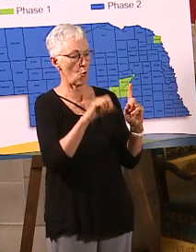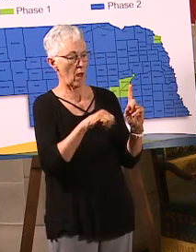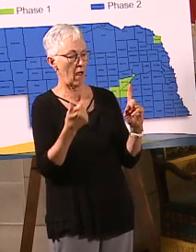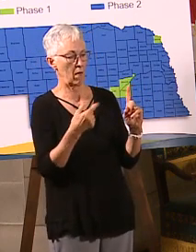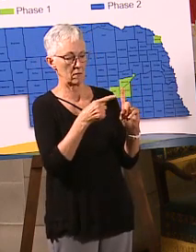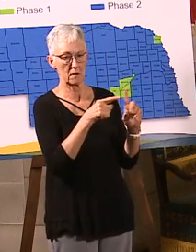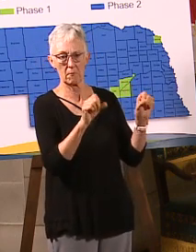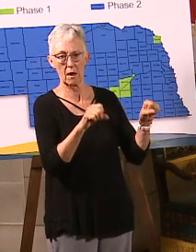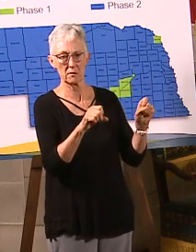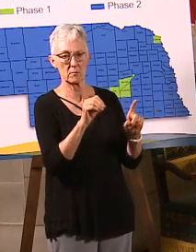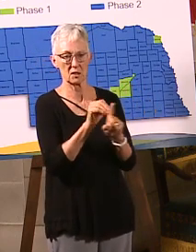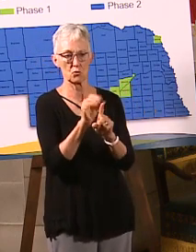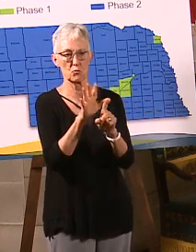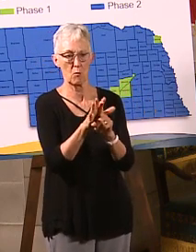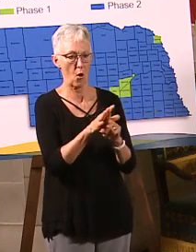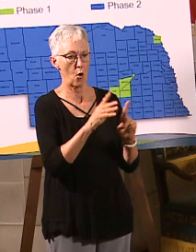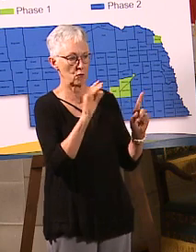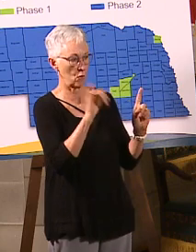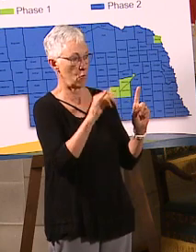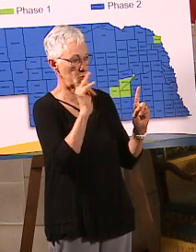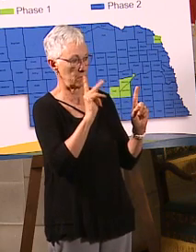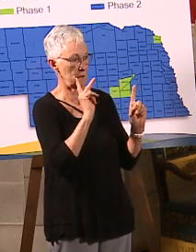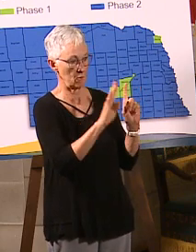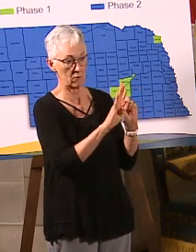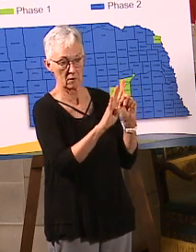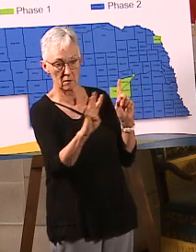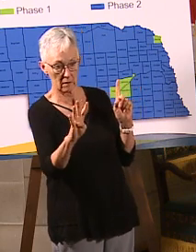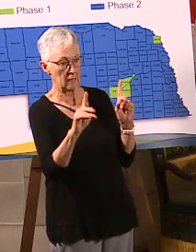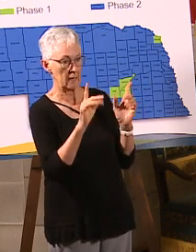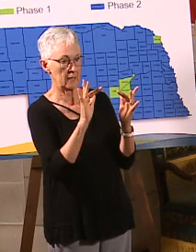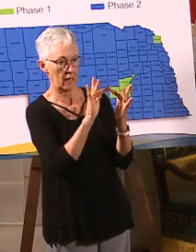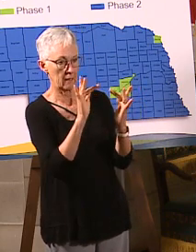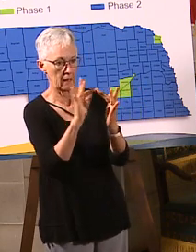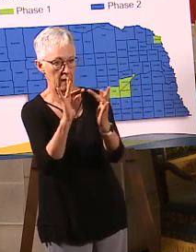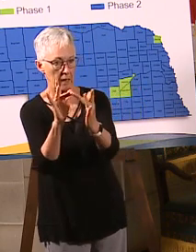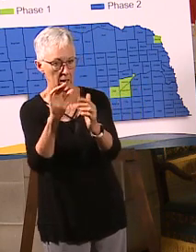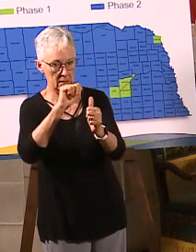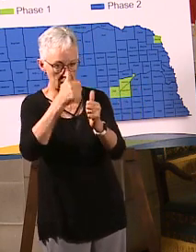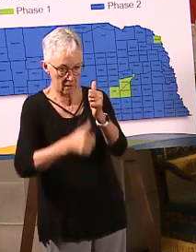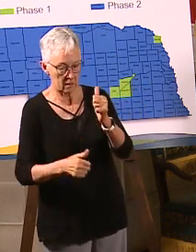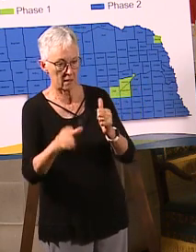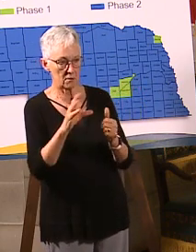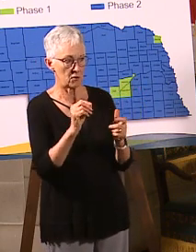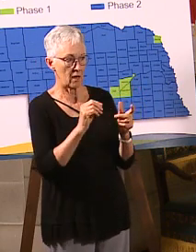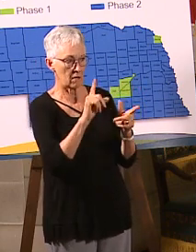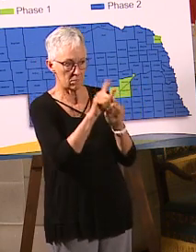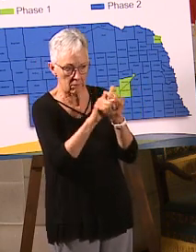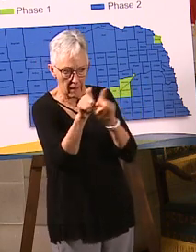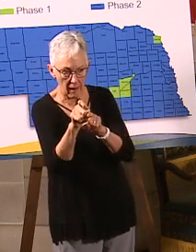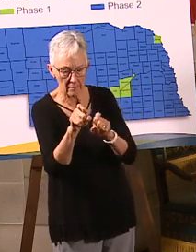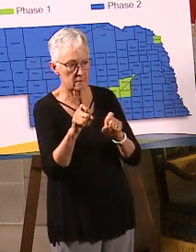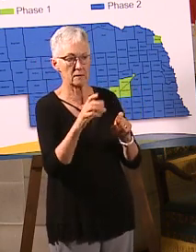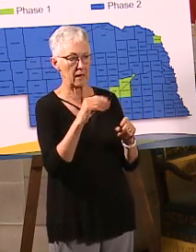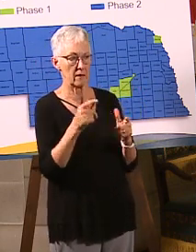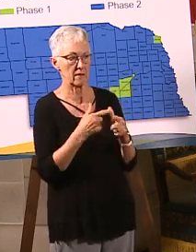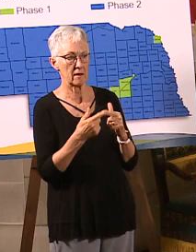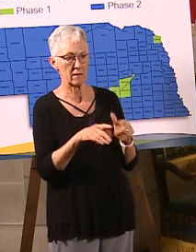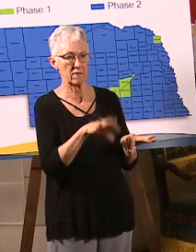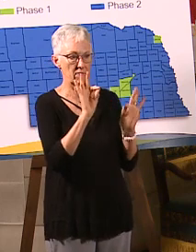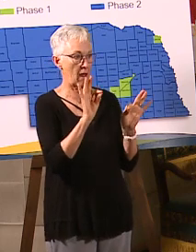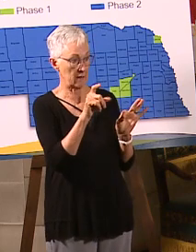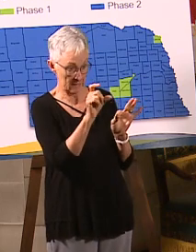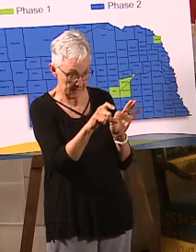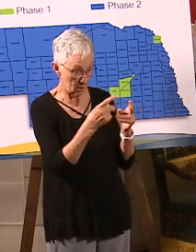do we actually best optimize, say, the long-term care facilities. We're understanding that those are oftentimes those micro hotspots that exist in